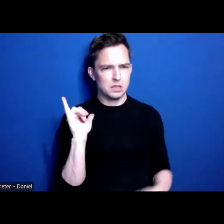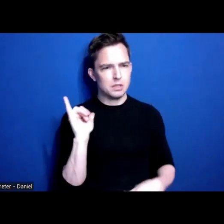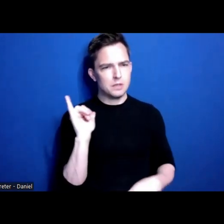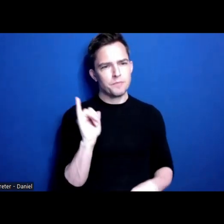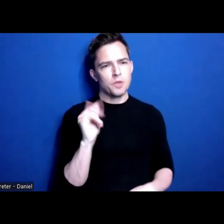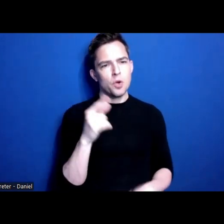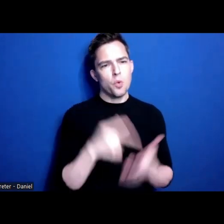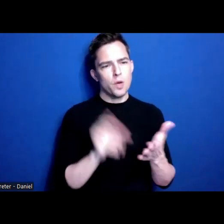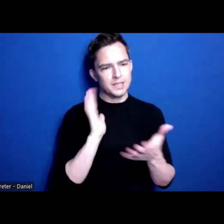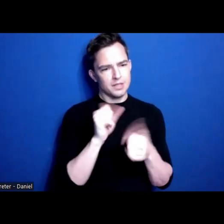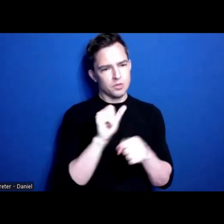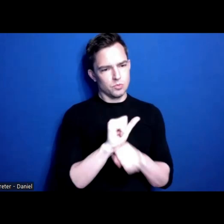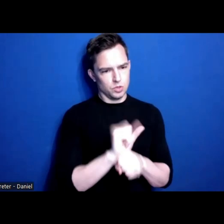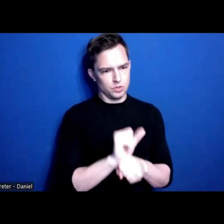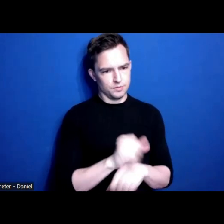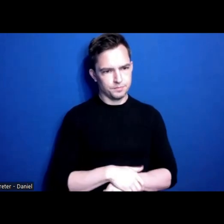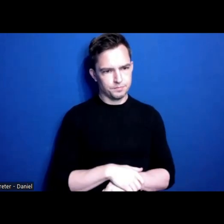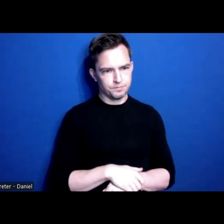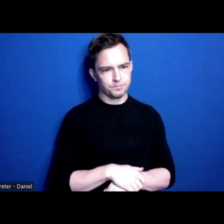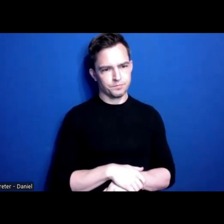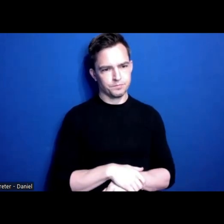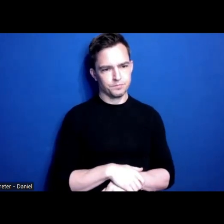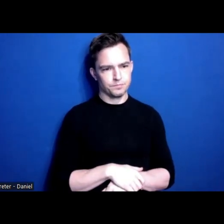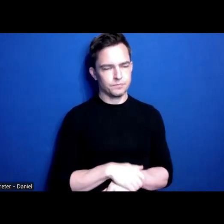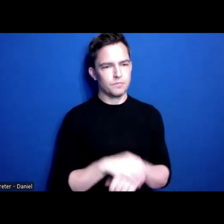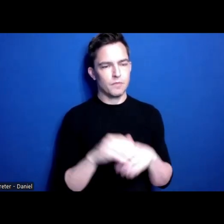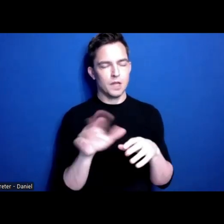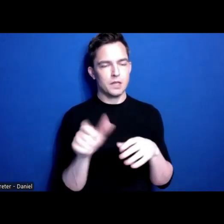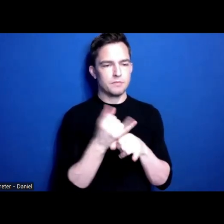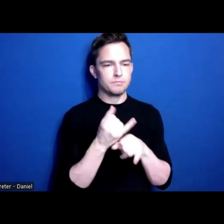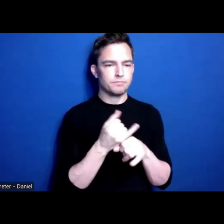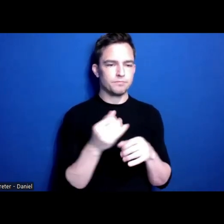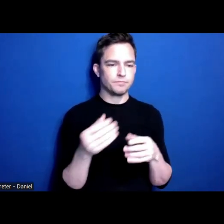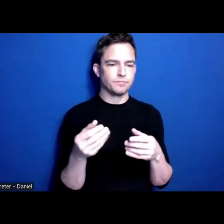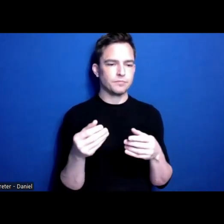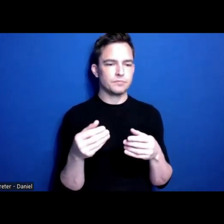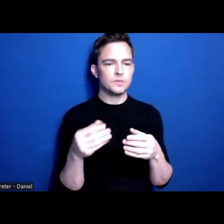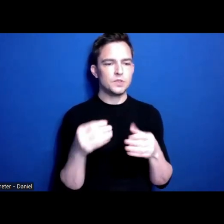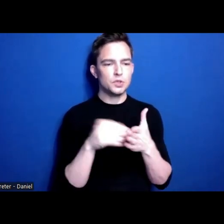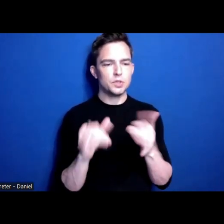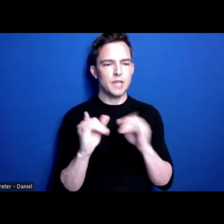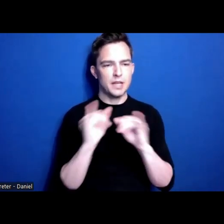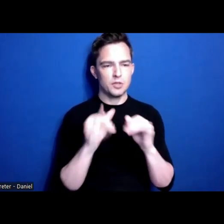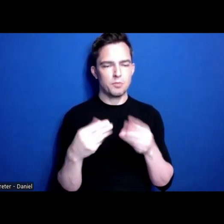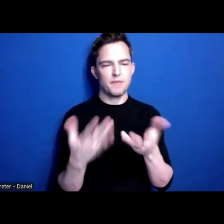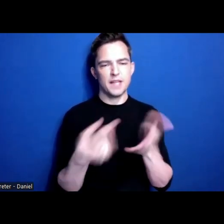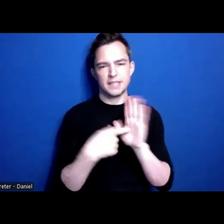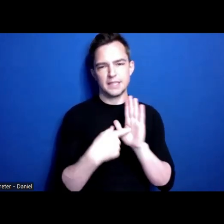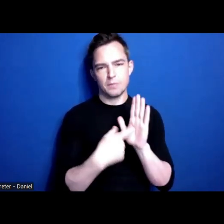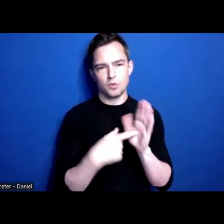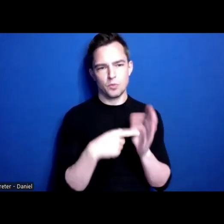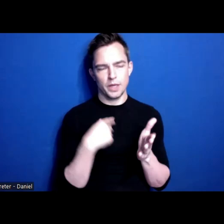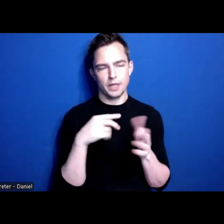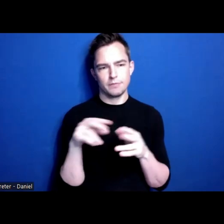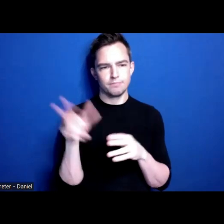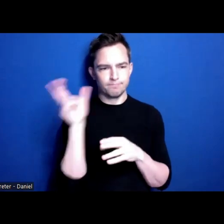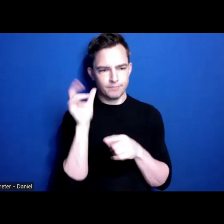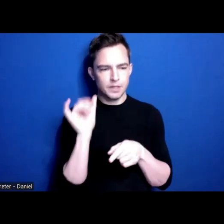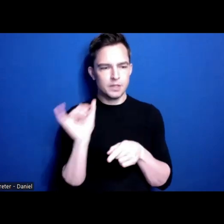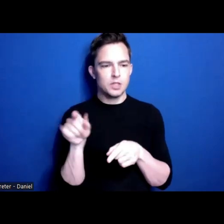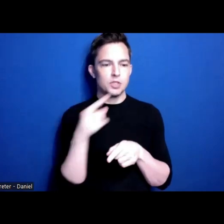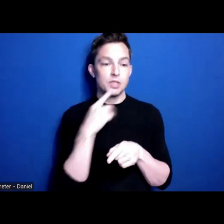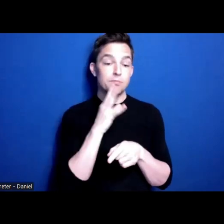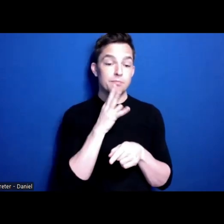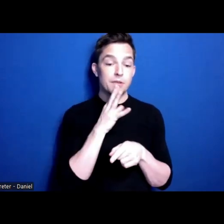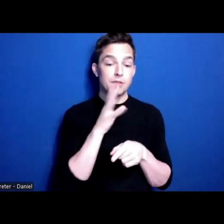work? Another Black student I interviewed provides an example here that we can draw on. She spoke about how when the